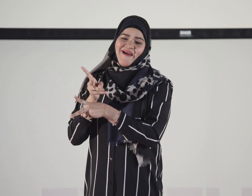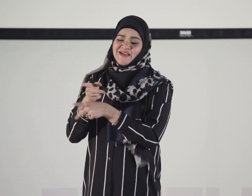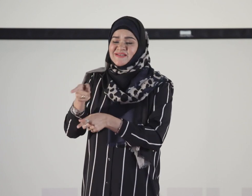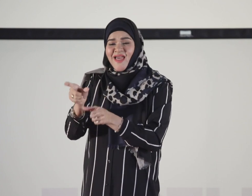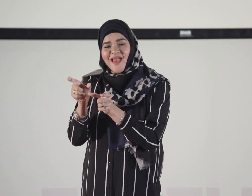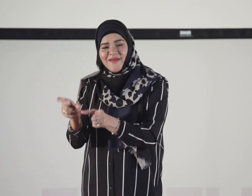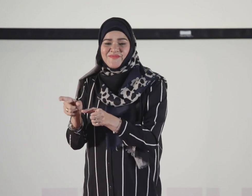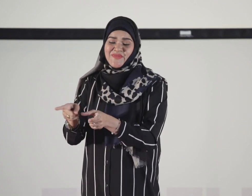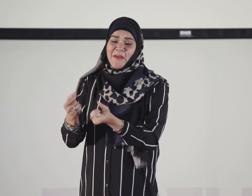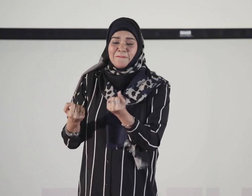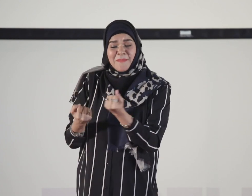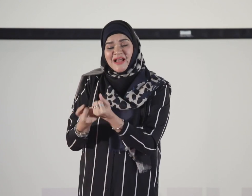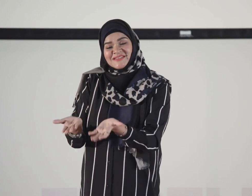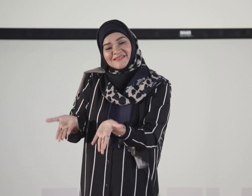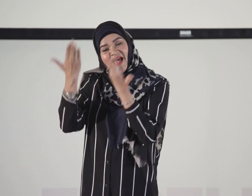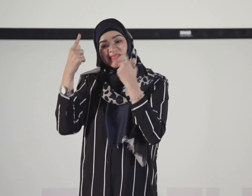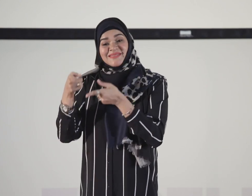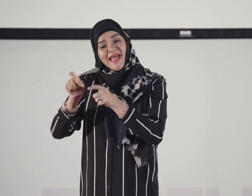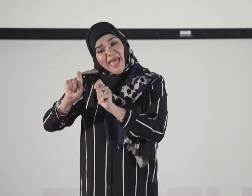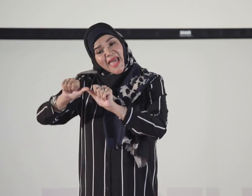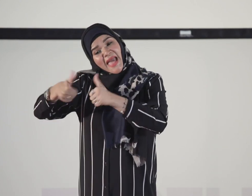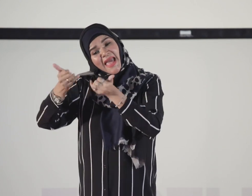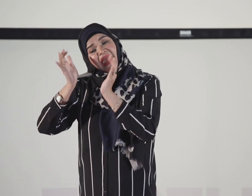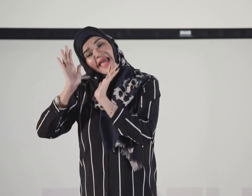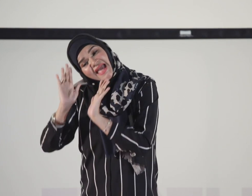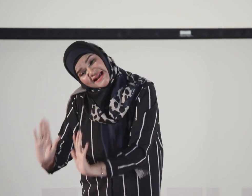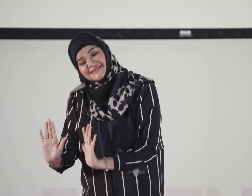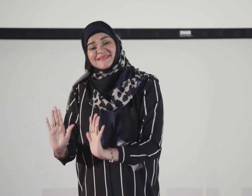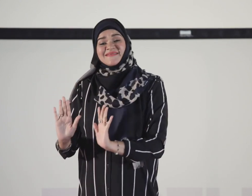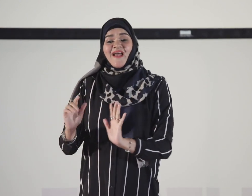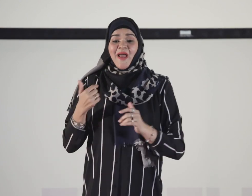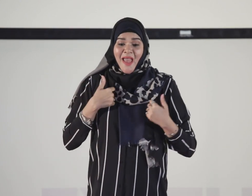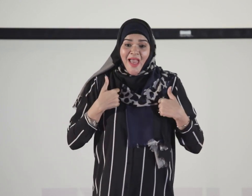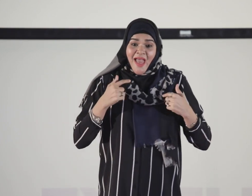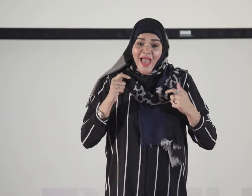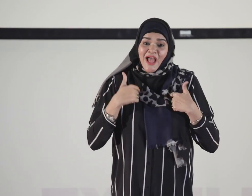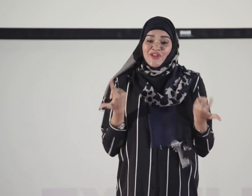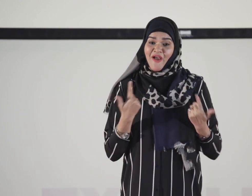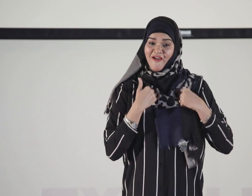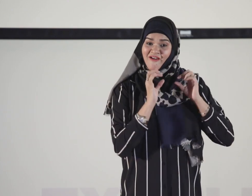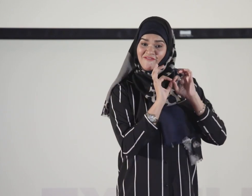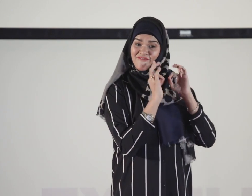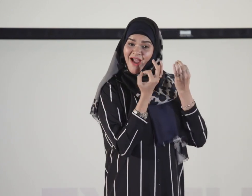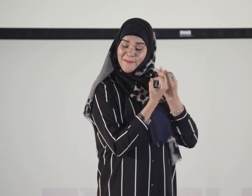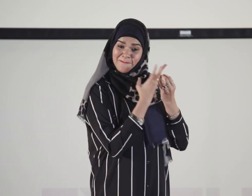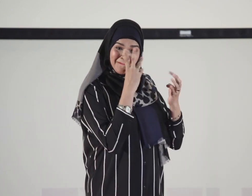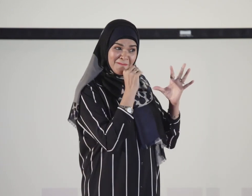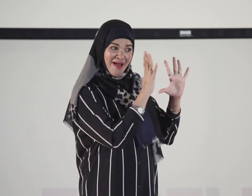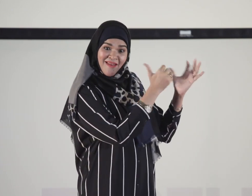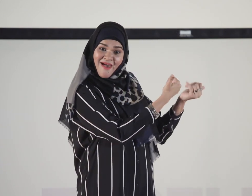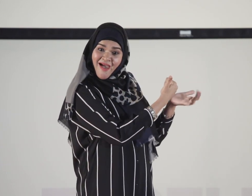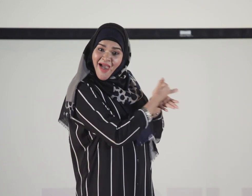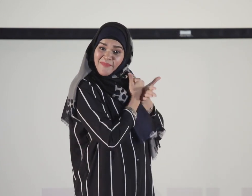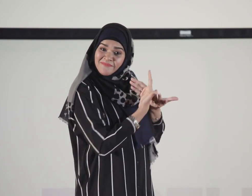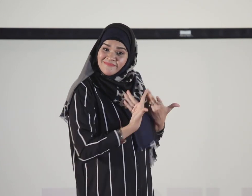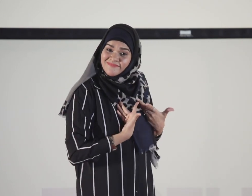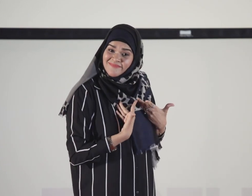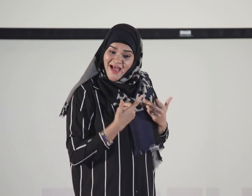life, a deaf person or any other disability, support them. Provide them with courage so that they